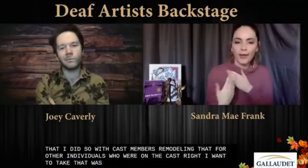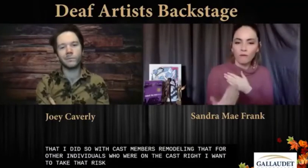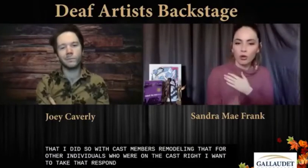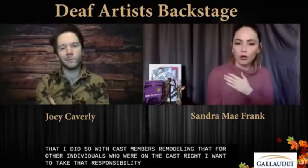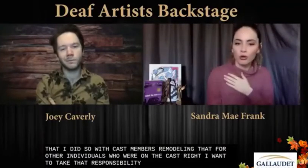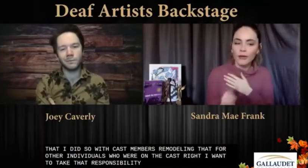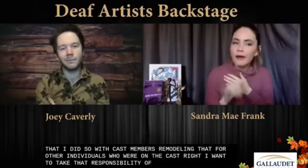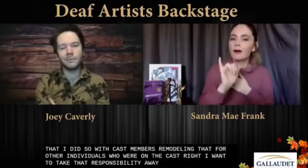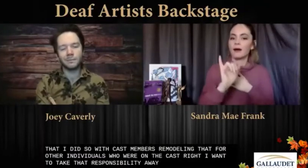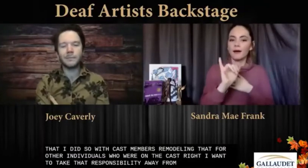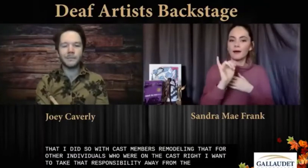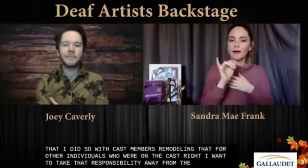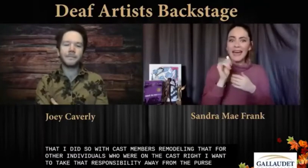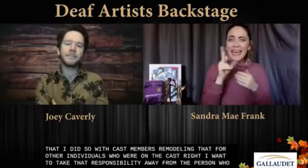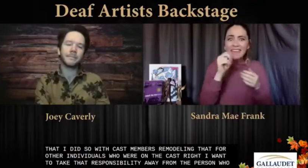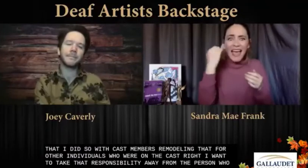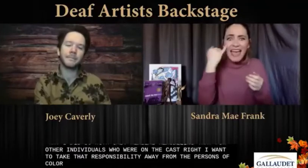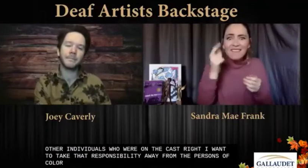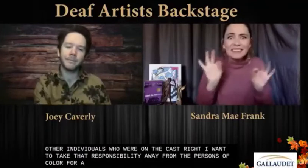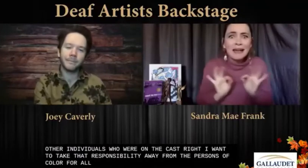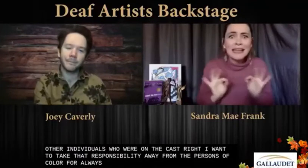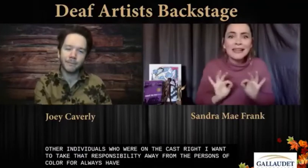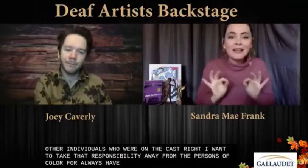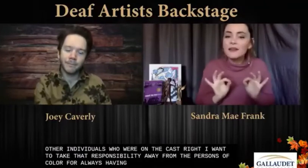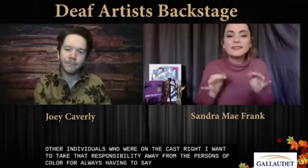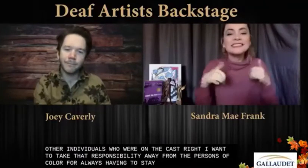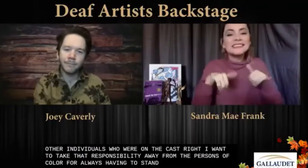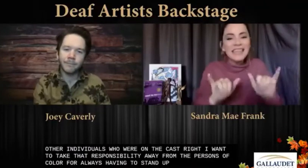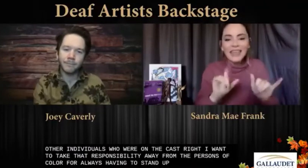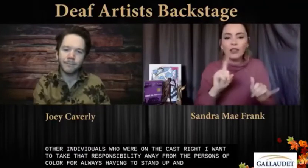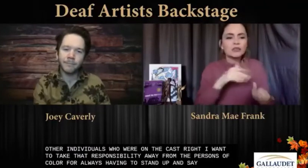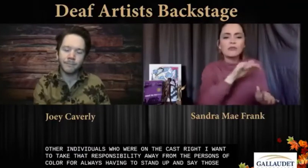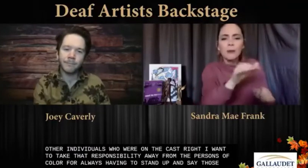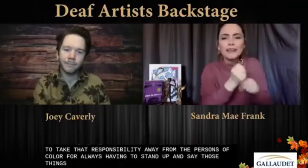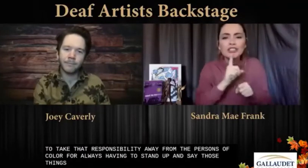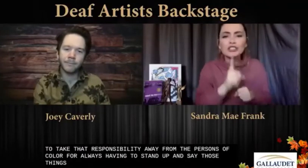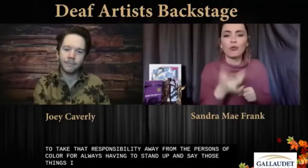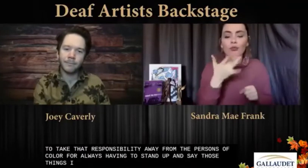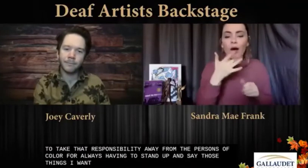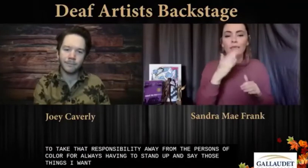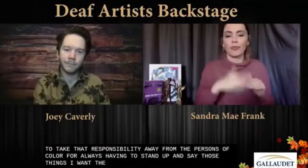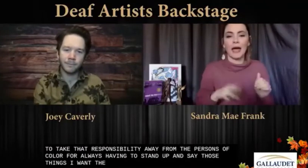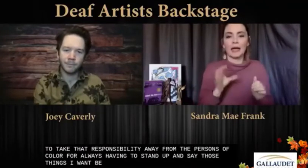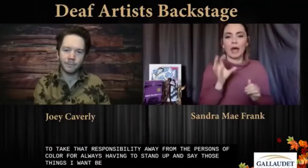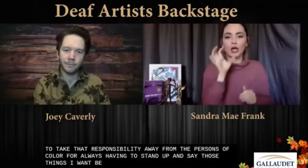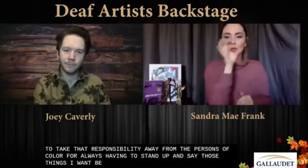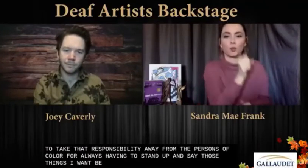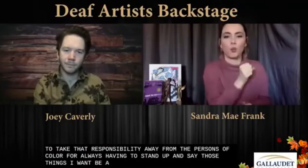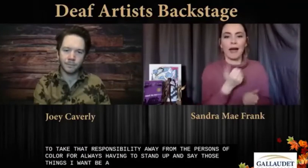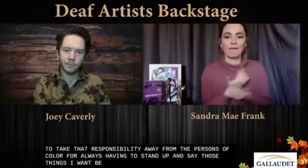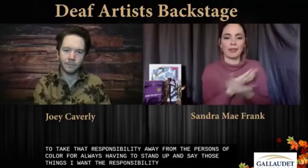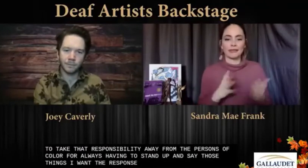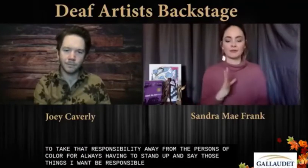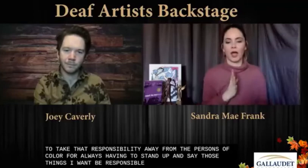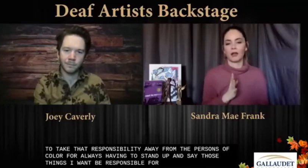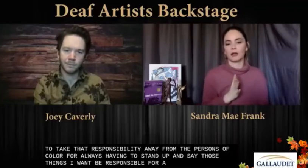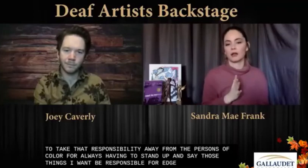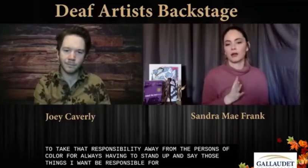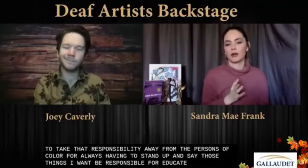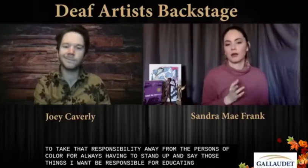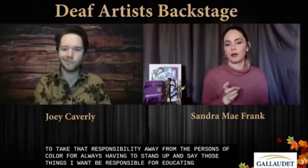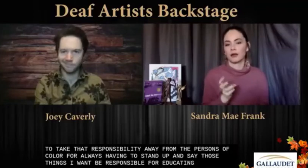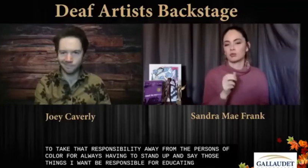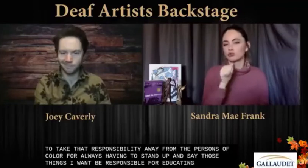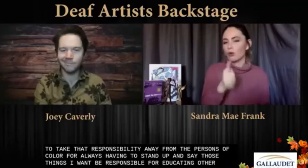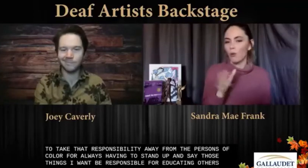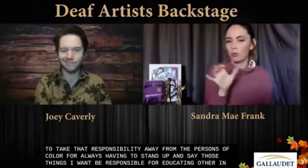responsibility away from the persons of color for always having to stand up and say those things I want to be responsible for educating